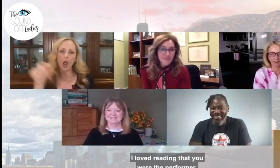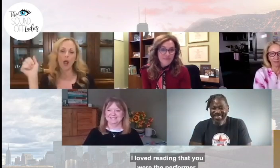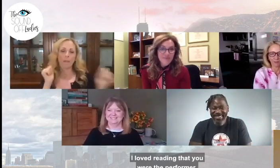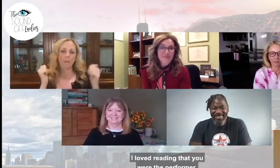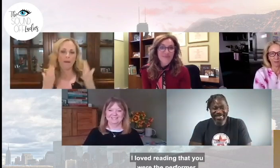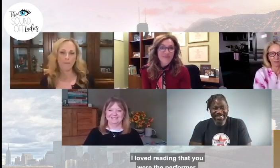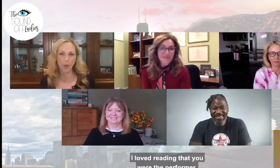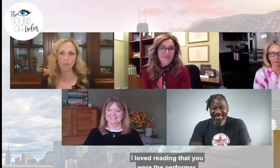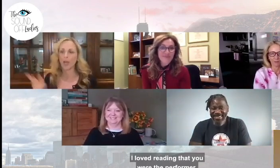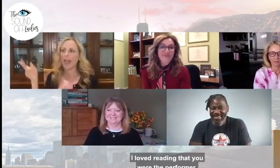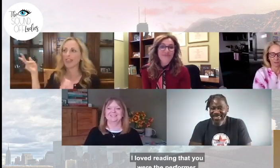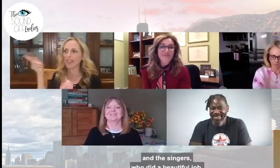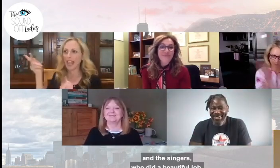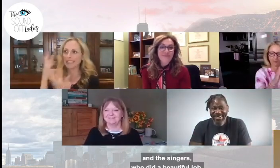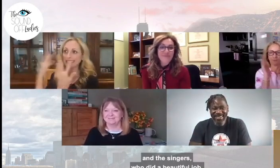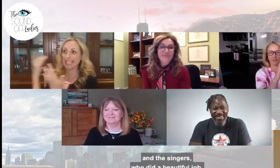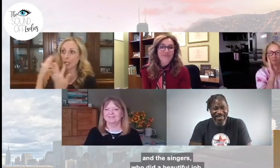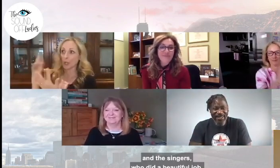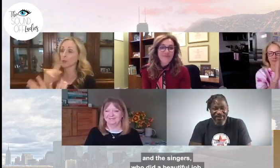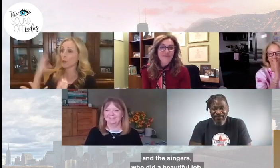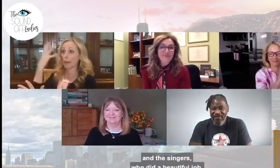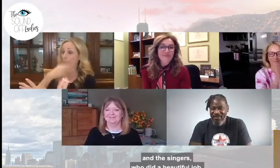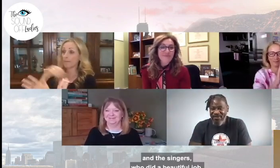interpreters. I love that reading, that you were the main performer.